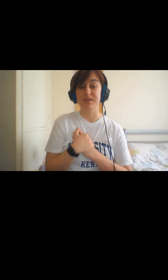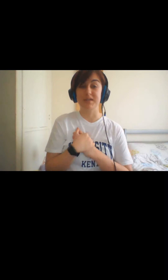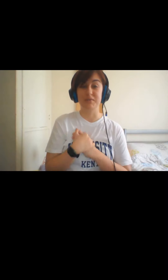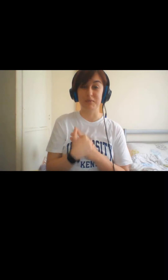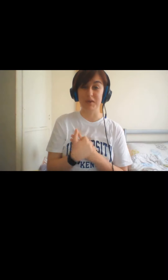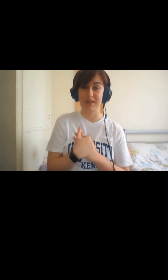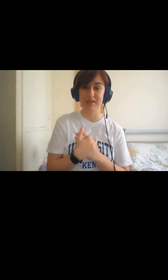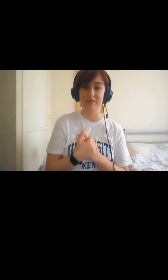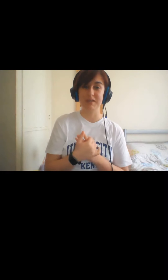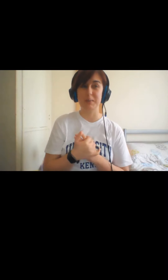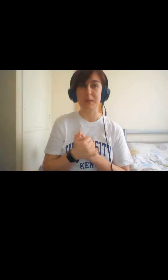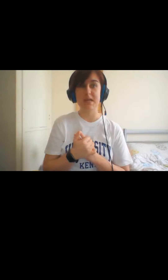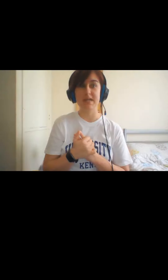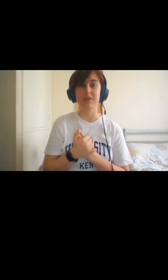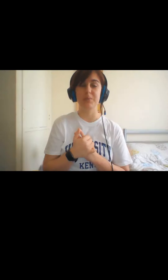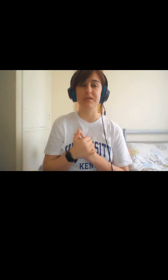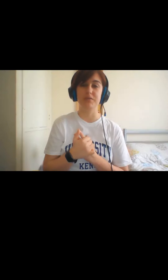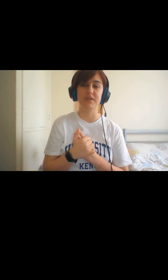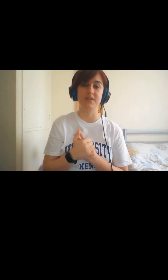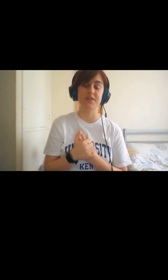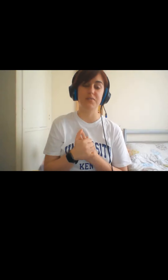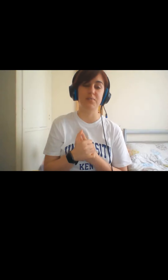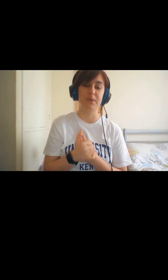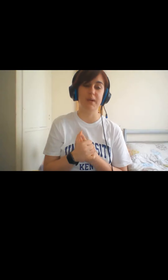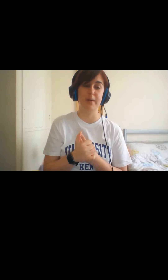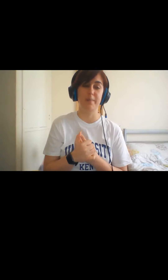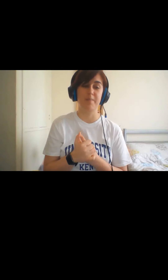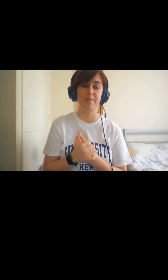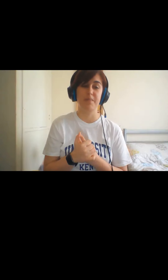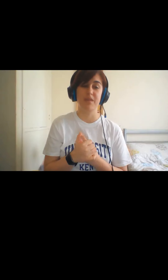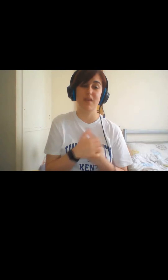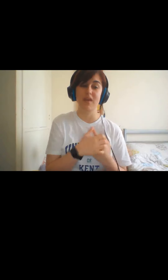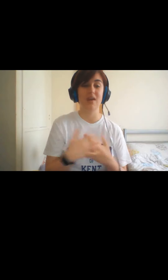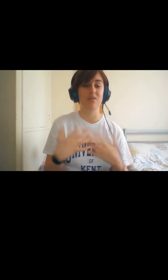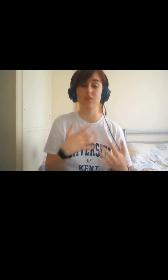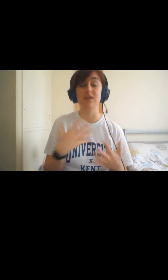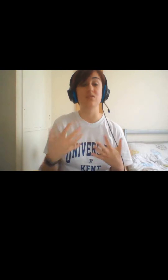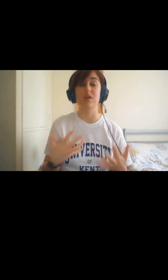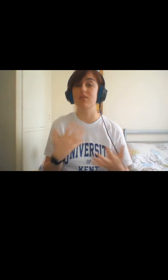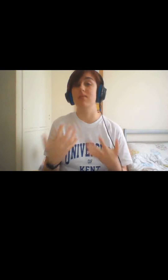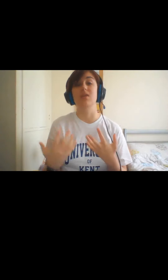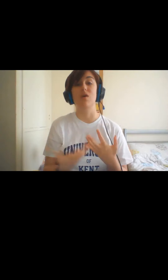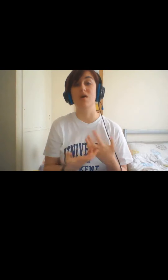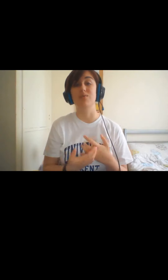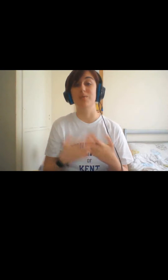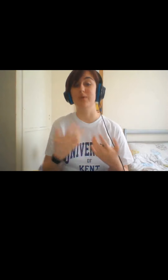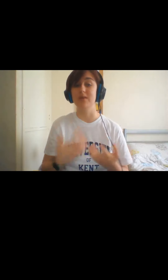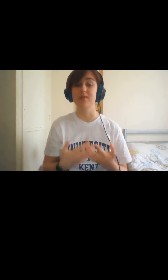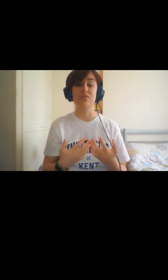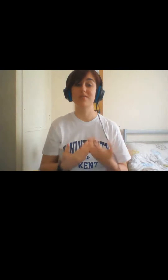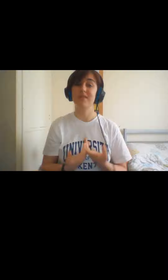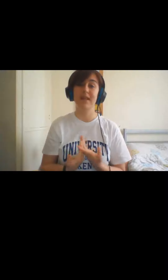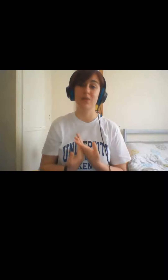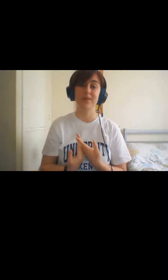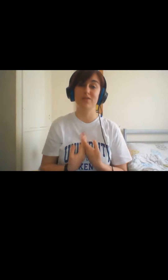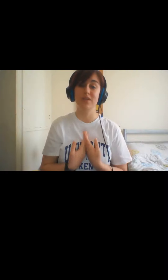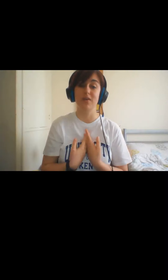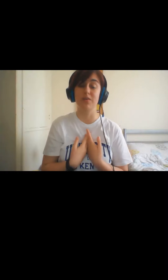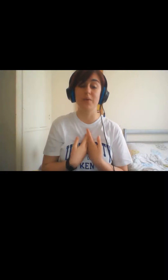apologise if you find any of these a little bit offensive, but it's genuinely not our fault. It is just the language, and although I